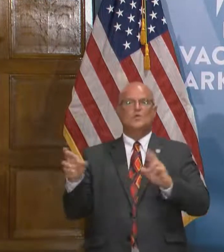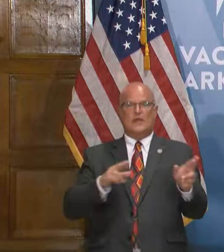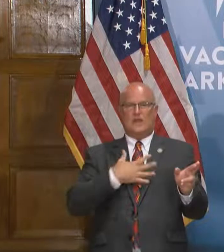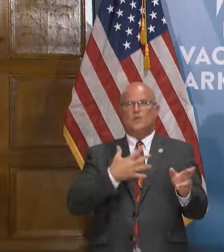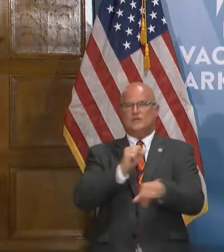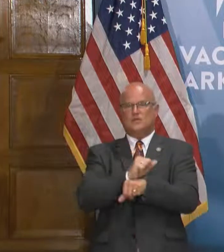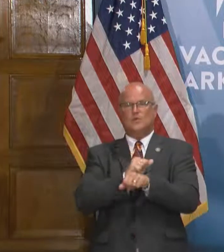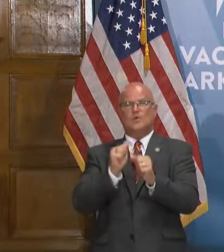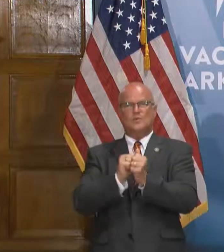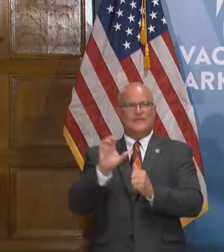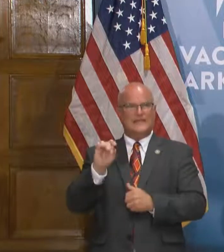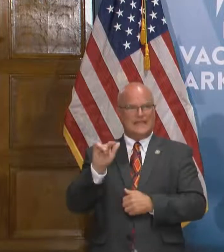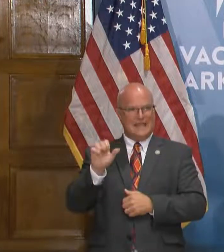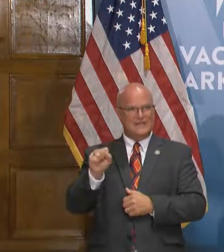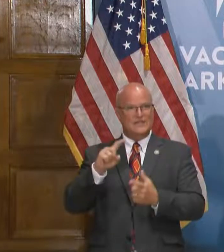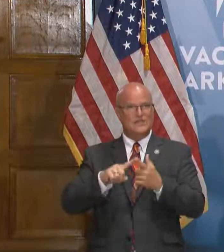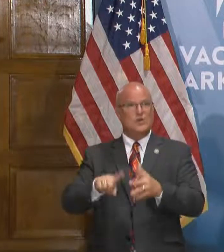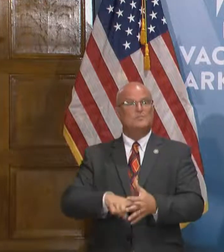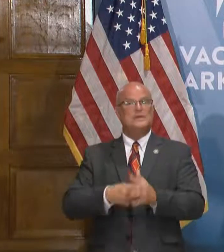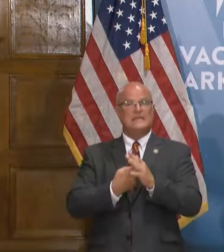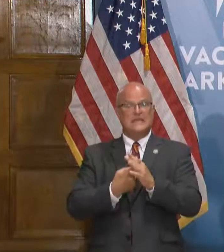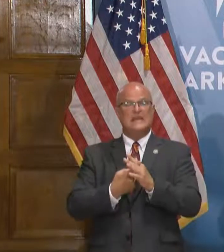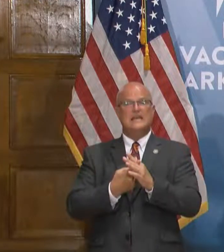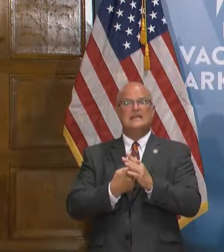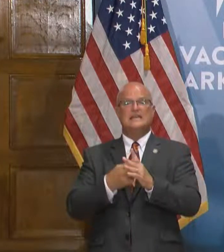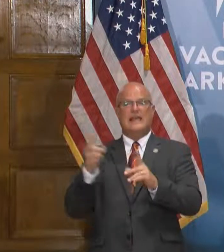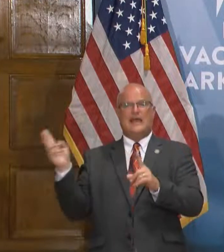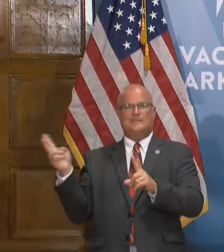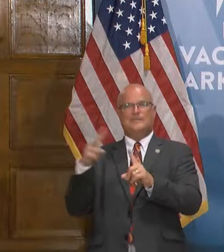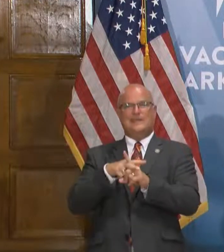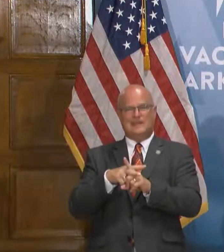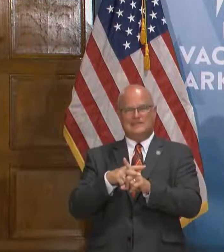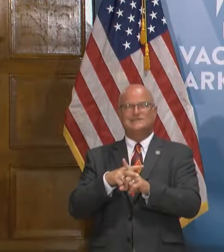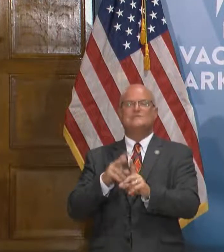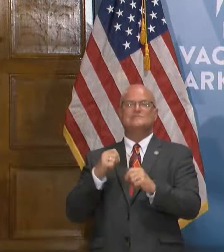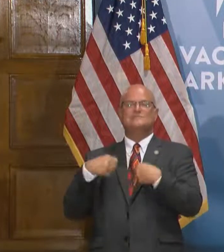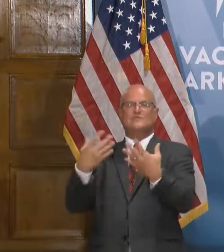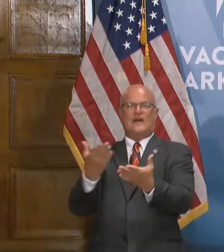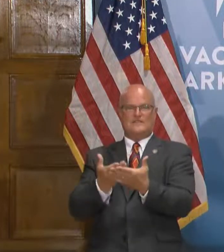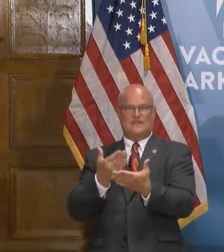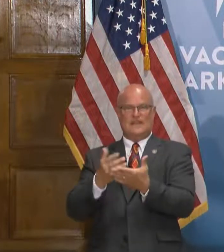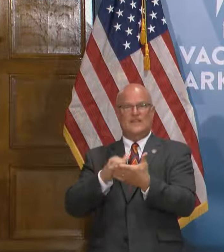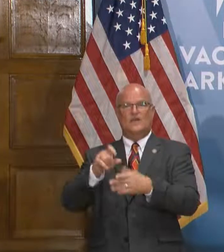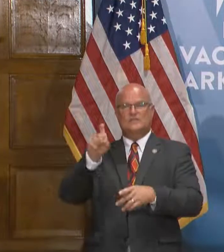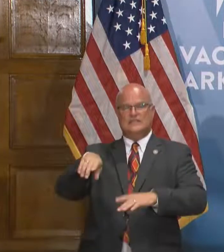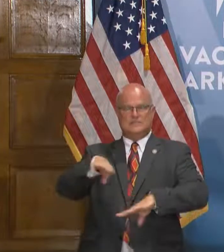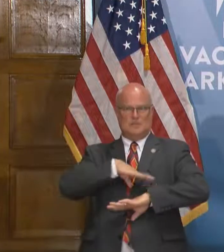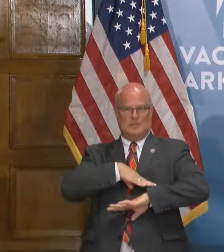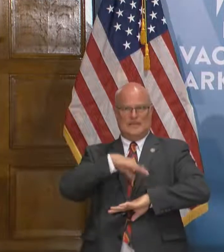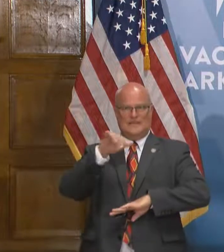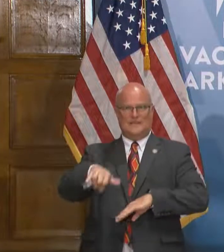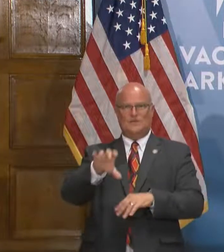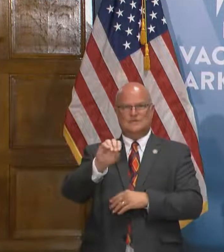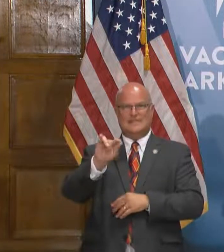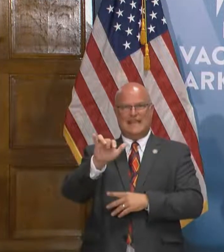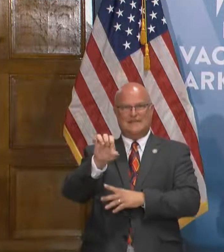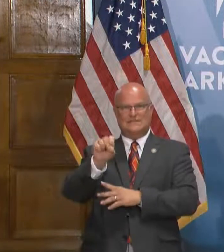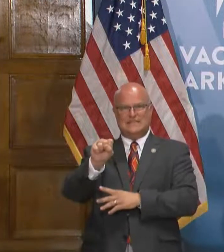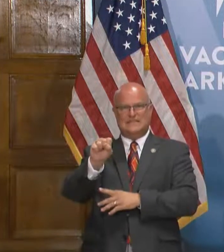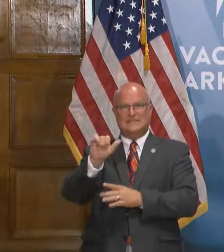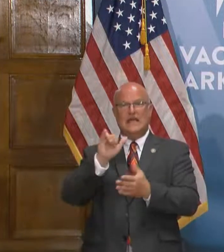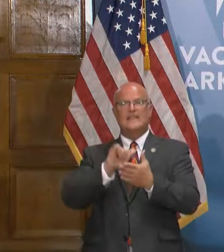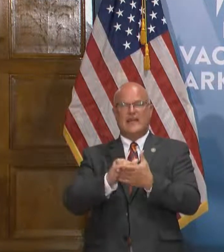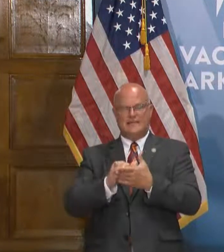willing to work with those counties to begin accepting applications, provide funding, so that we ensure that those needs are met in those counties. And that's, as I said,